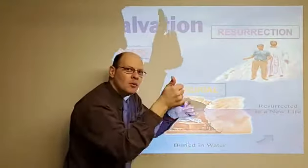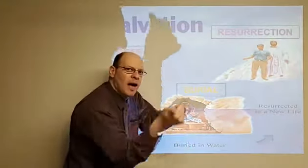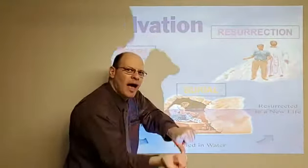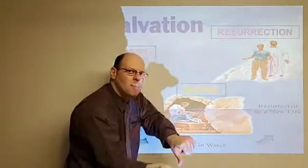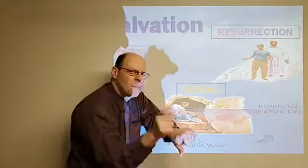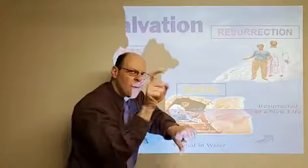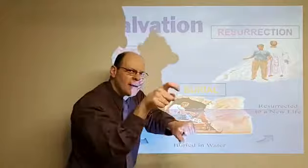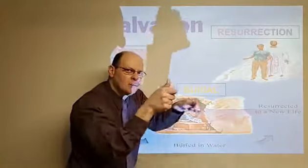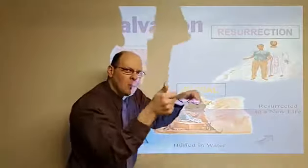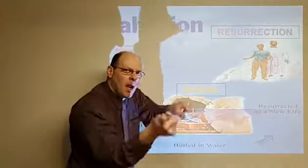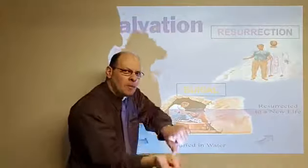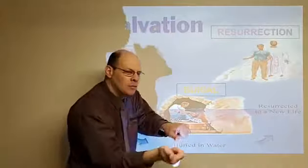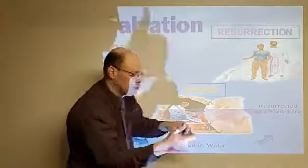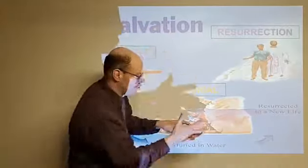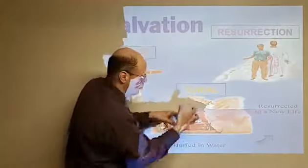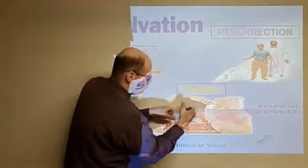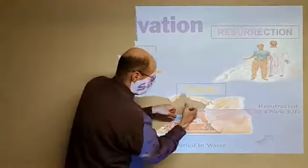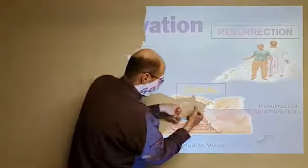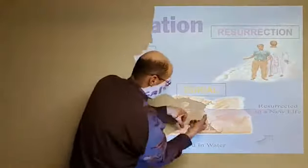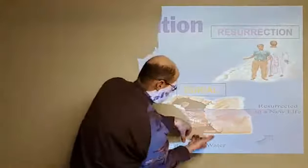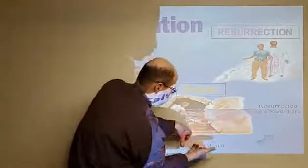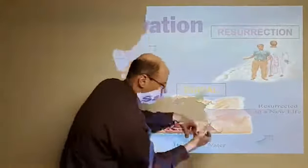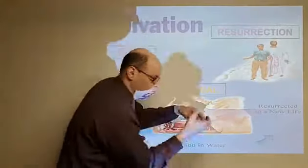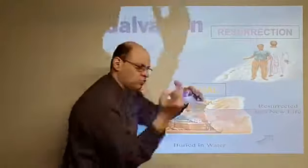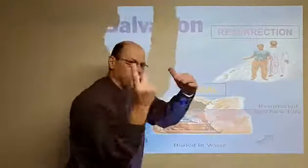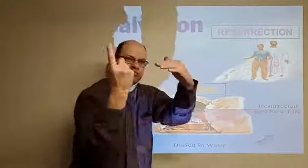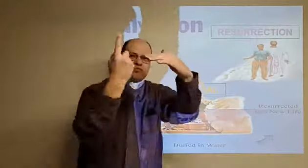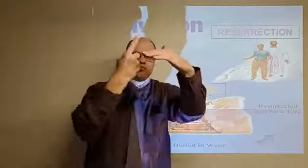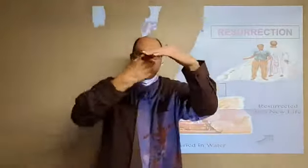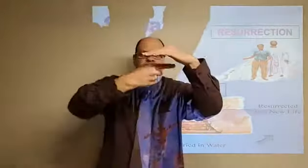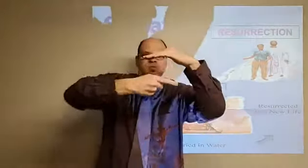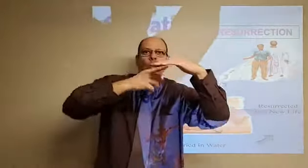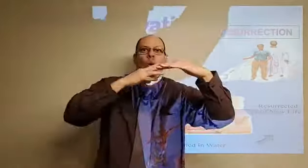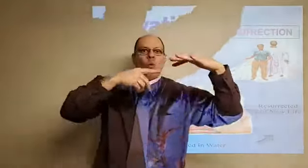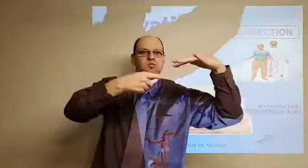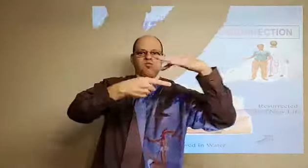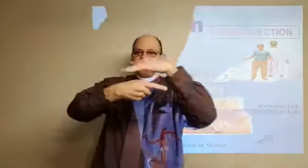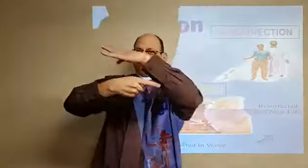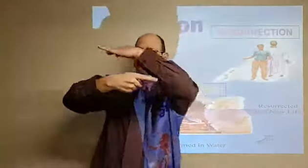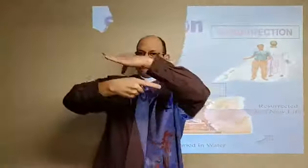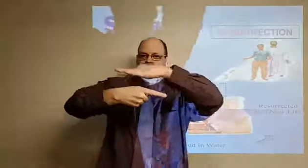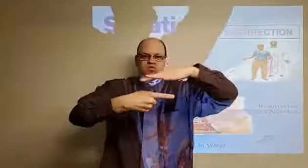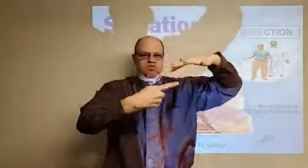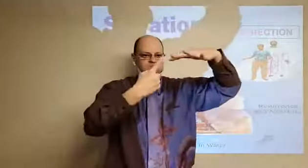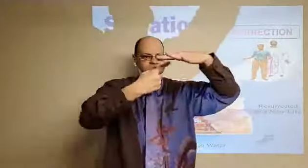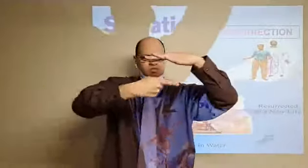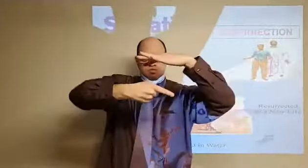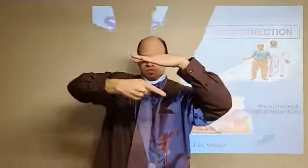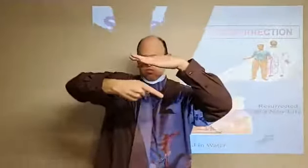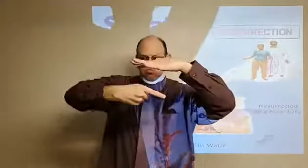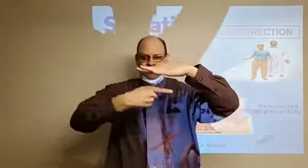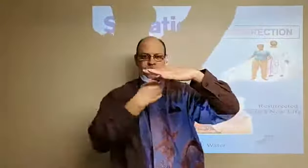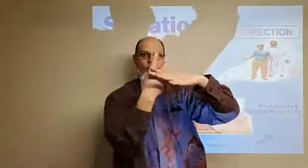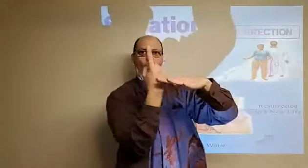so we apply this burial as baptism water immersion you've got to go down in